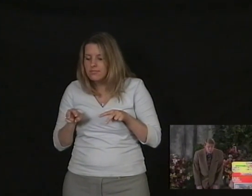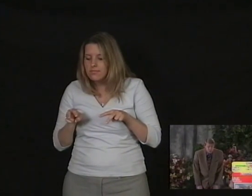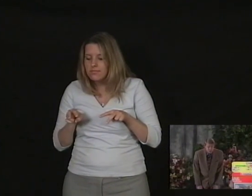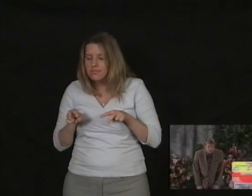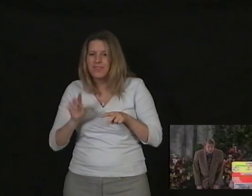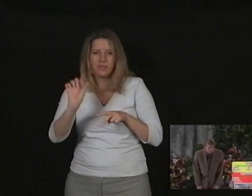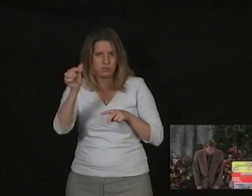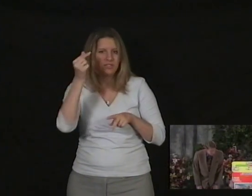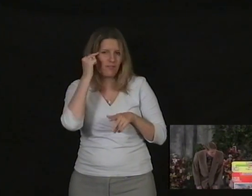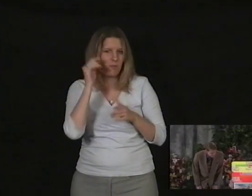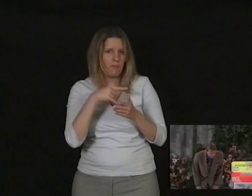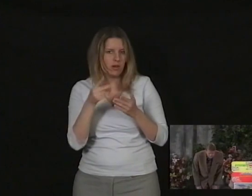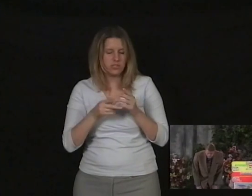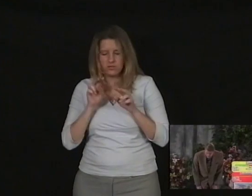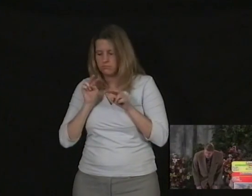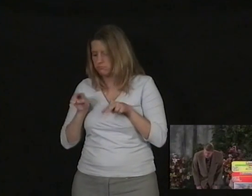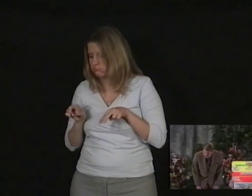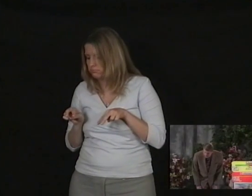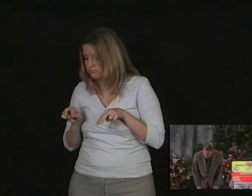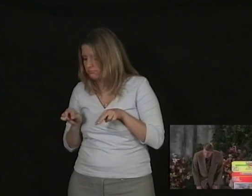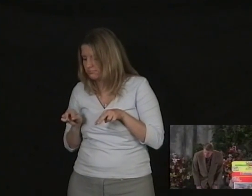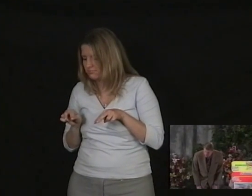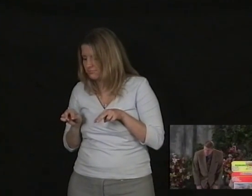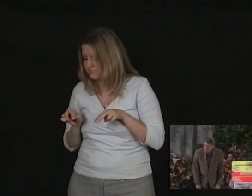It was a government project.